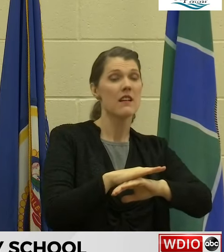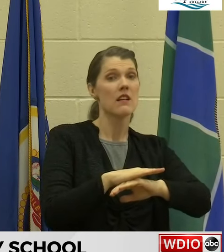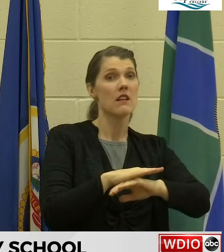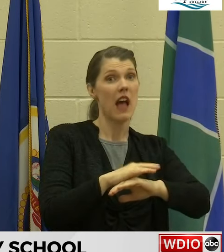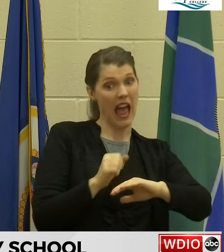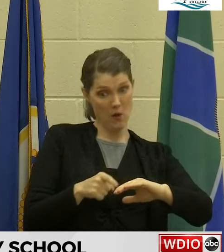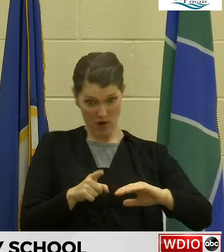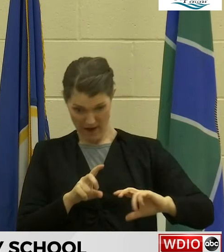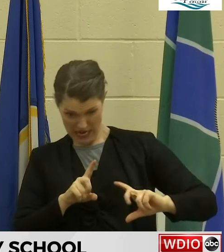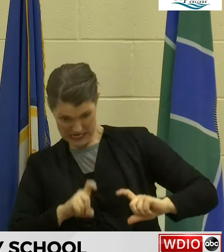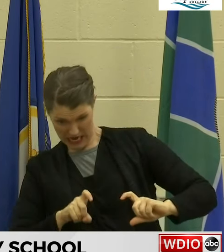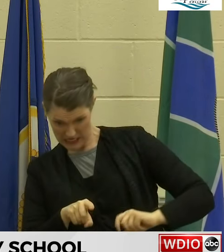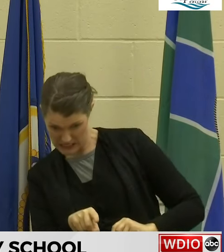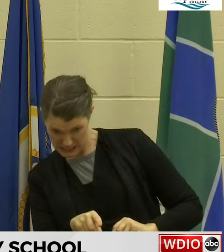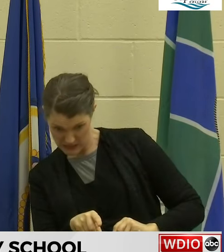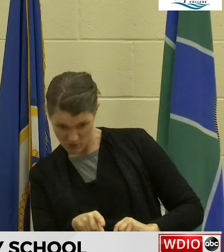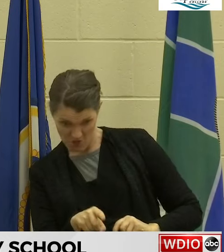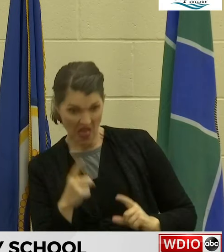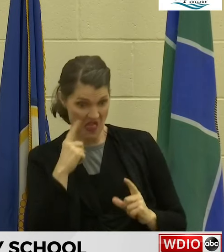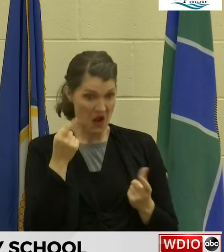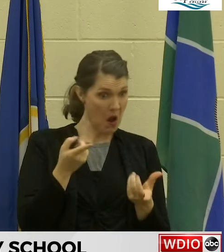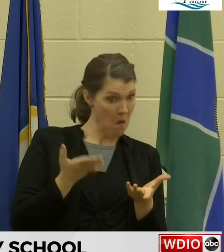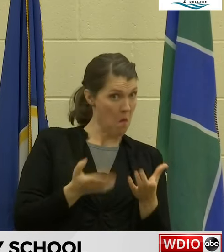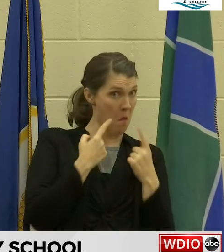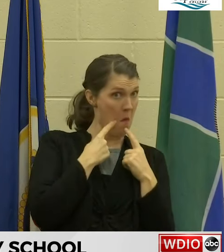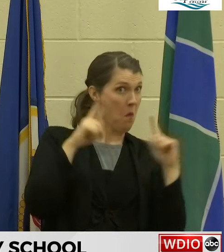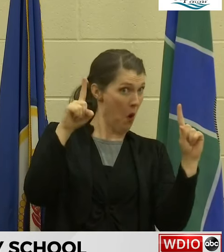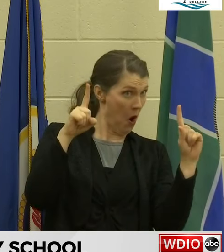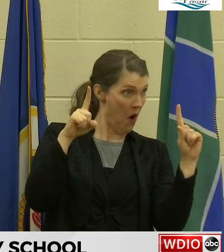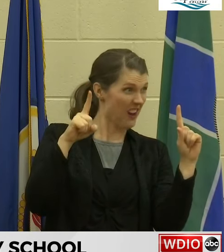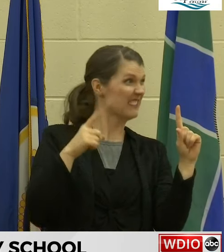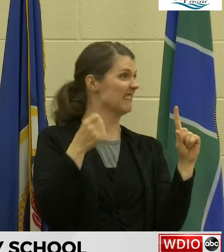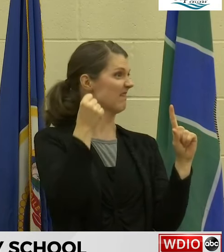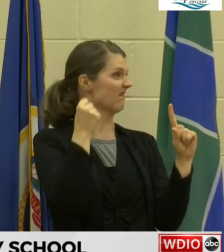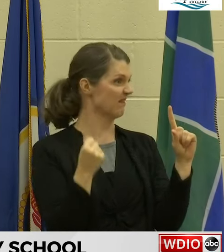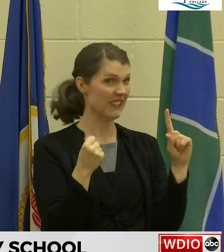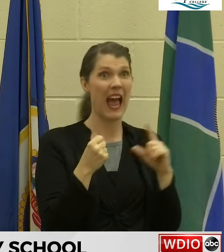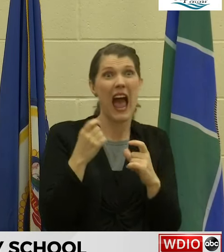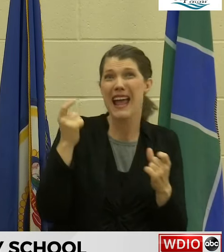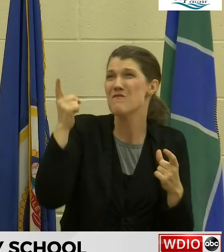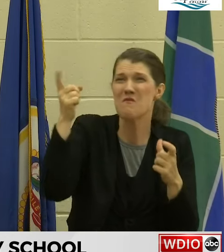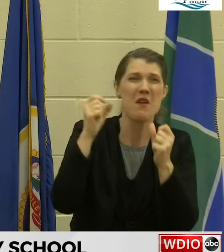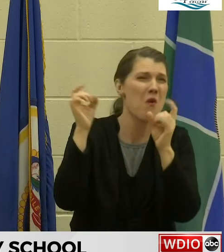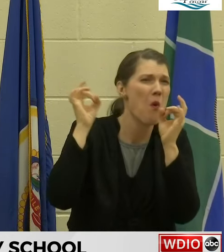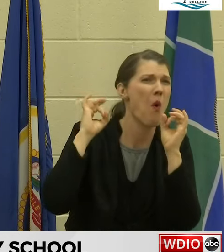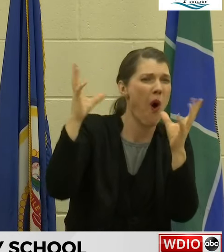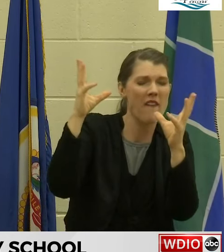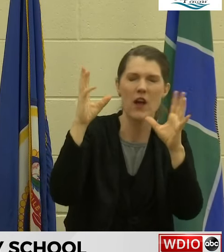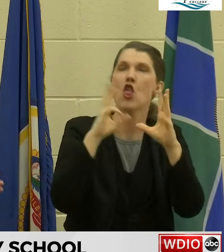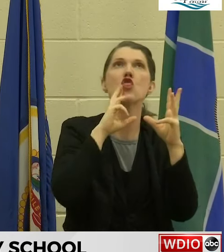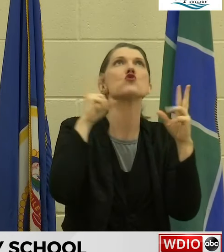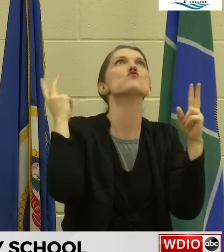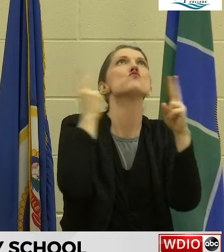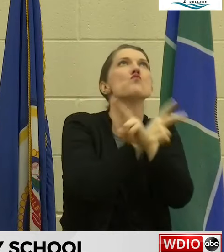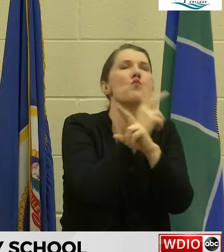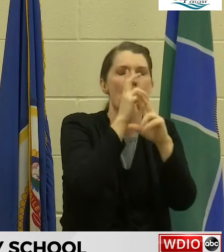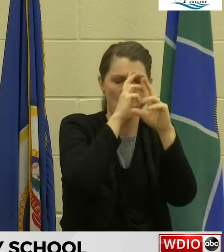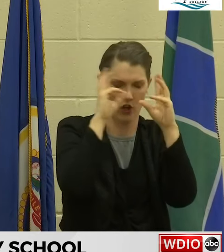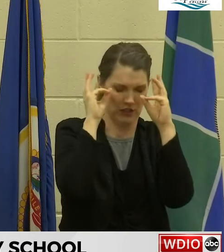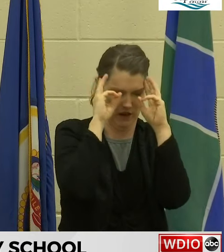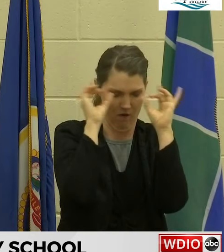that the experiment appears to have worked and to have survived this, like the